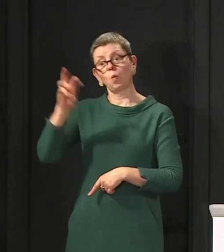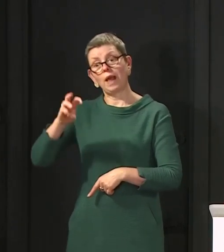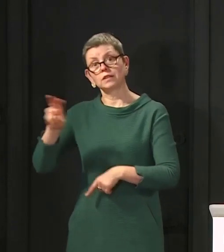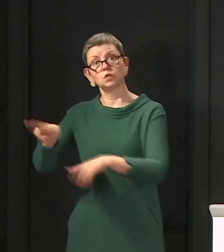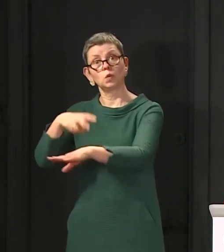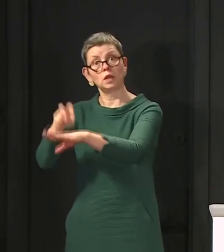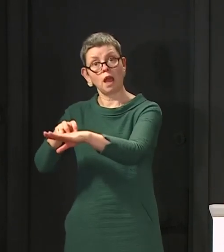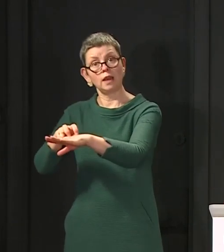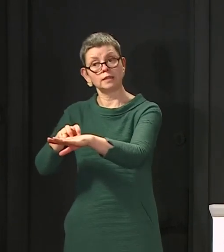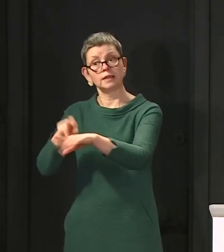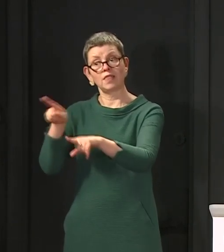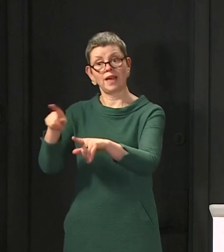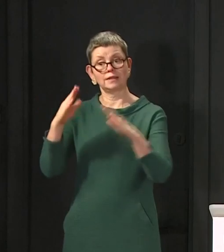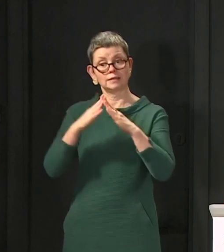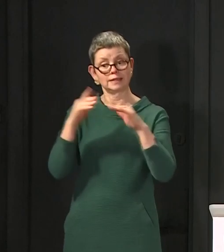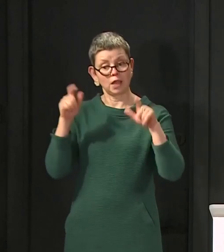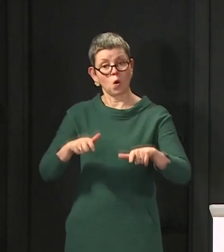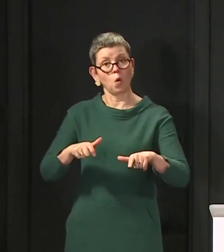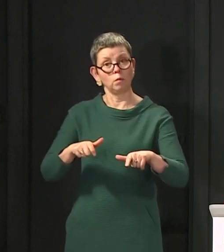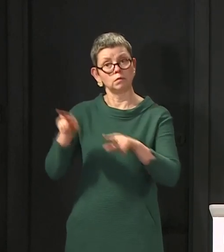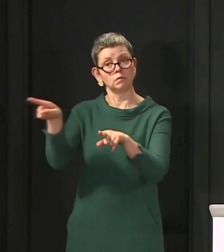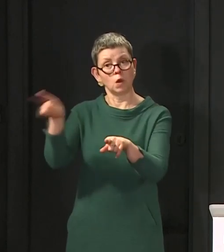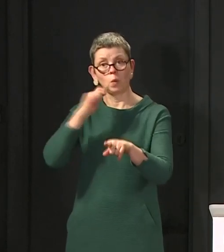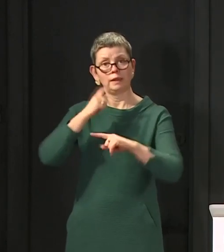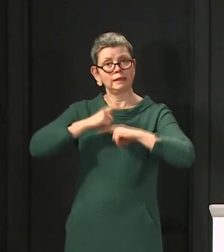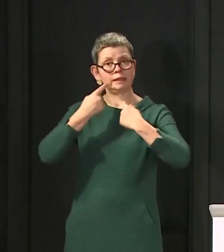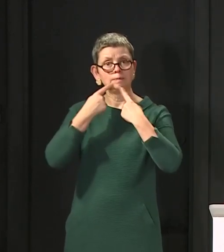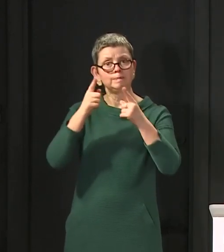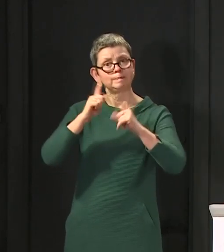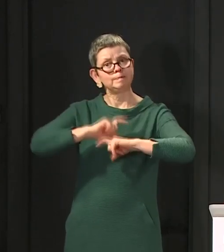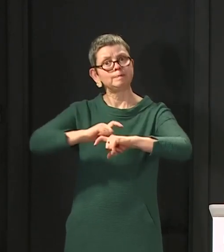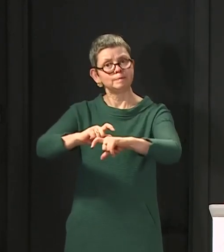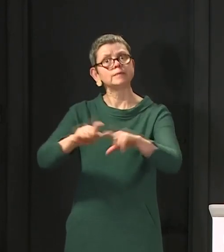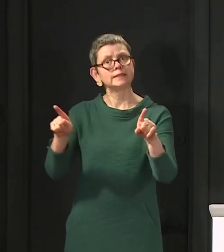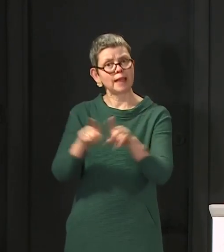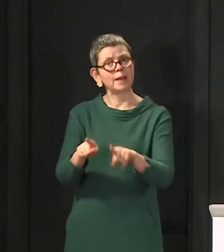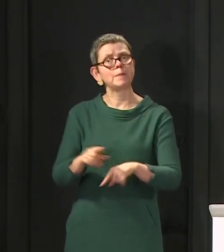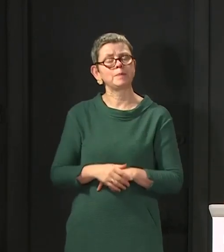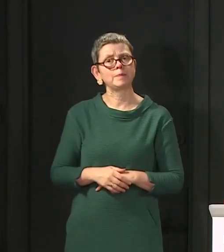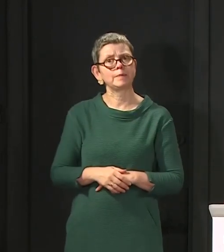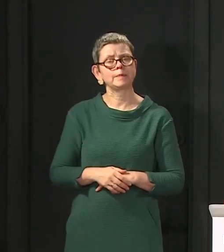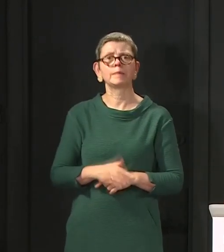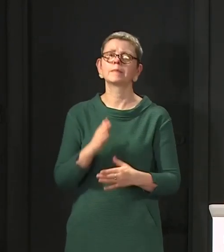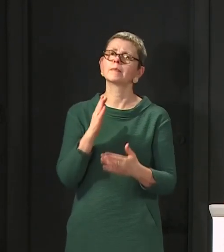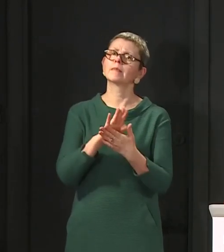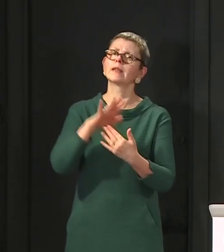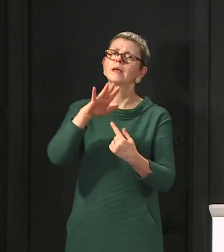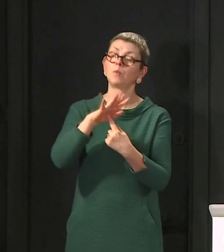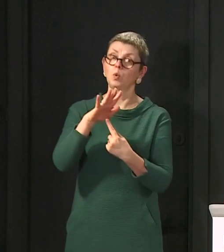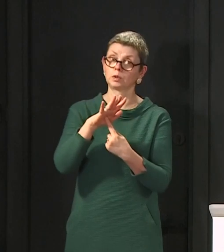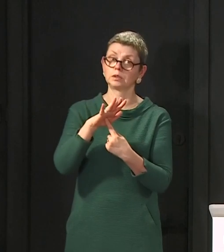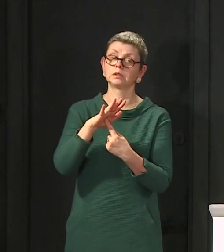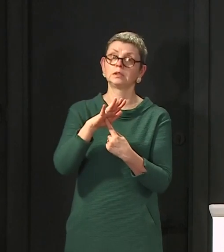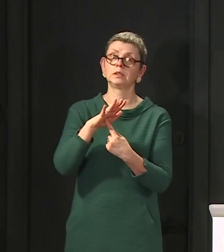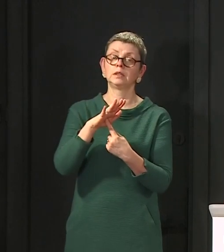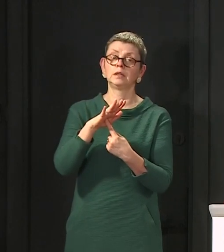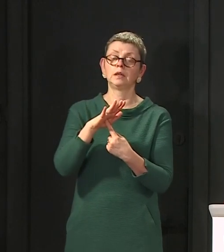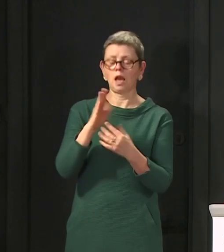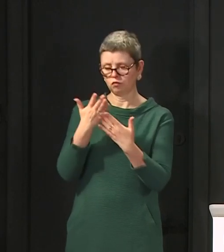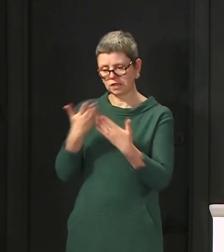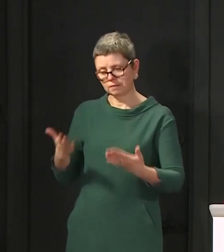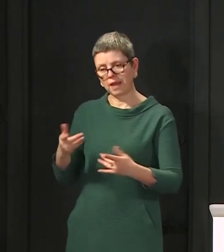that stay-at-home message remains there as well. I think it is really important, firstly, that I do respect the